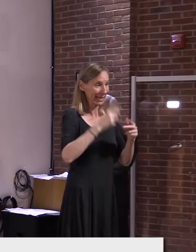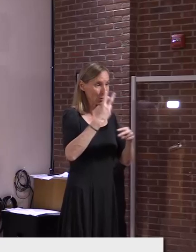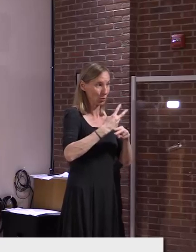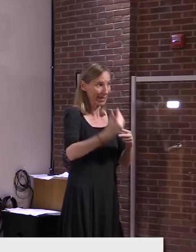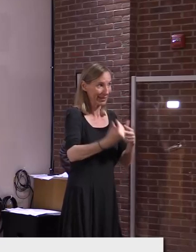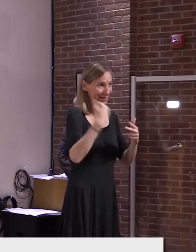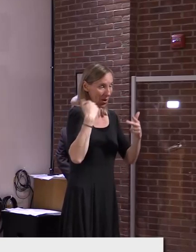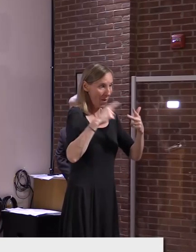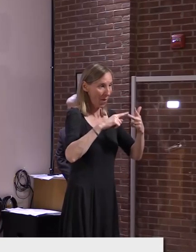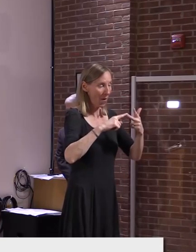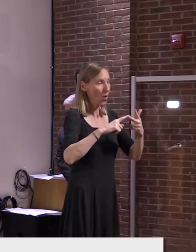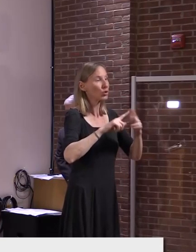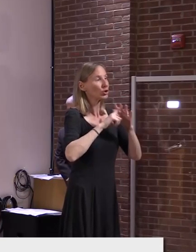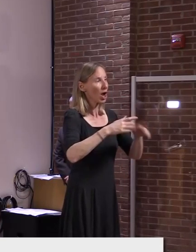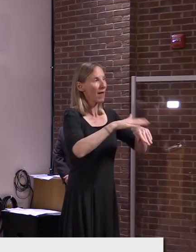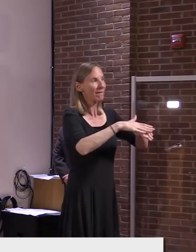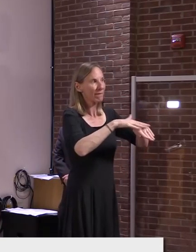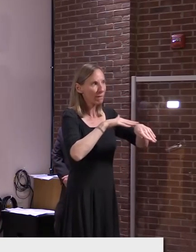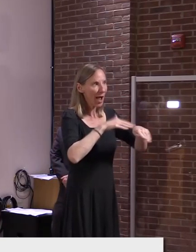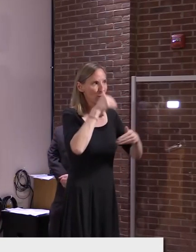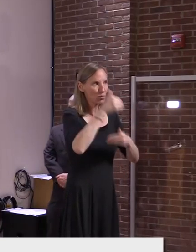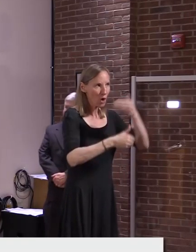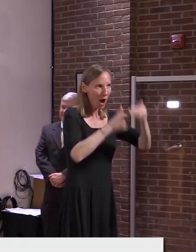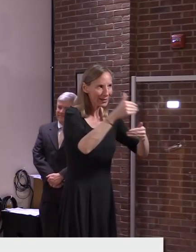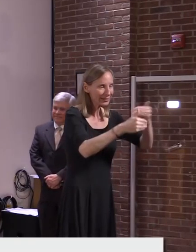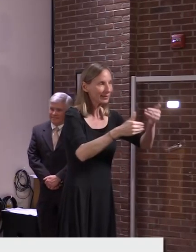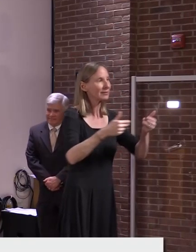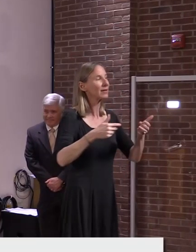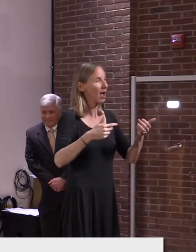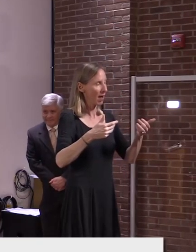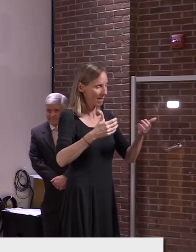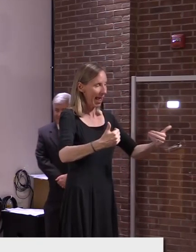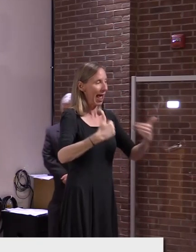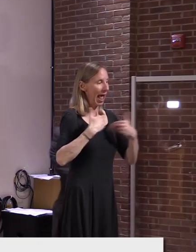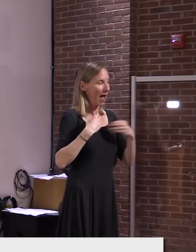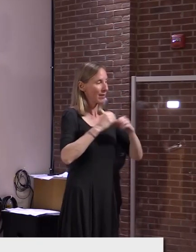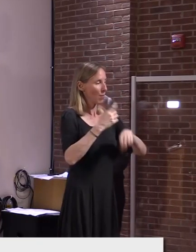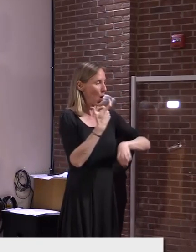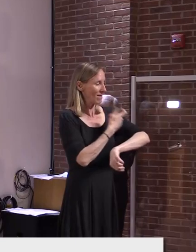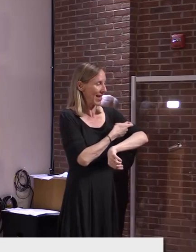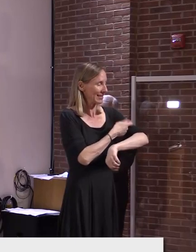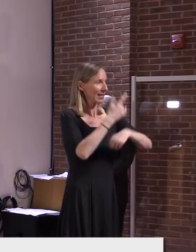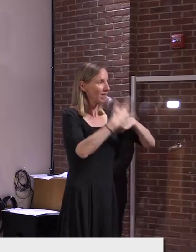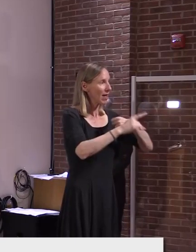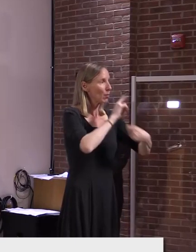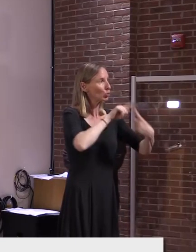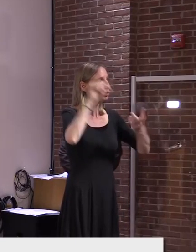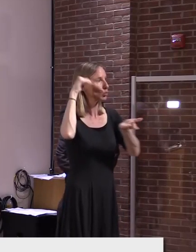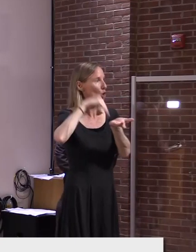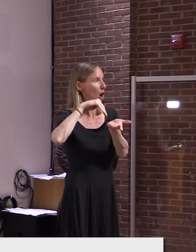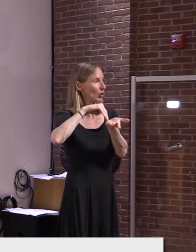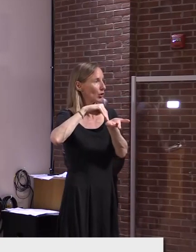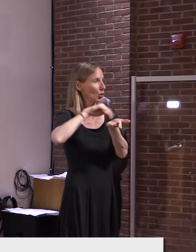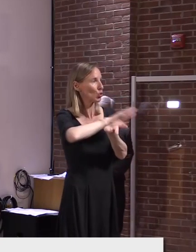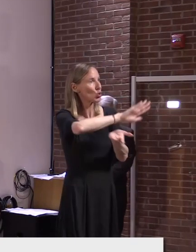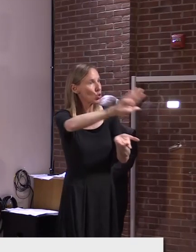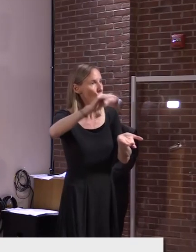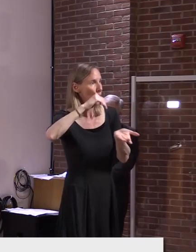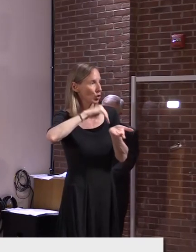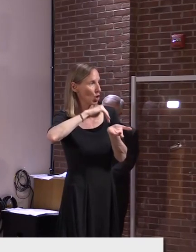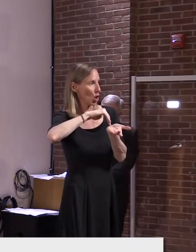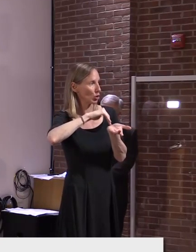started a very gradual process of having more vaccine available in the primary care community. This was